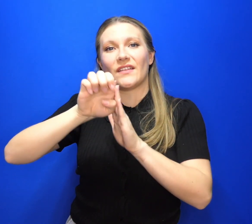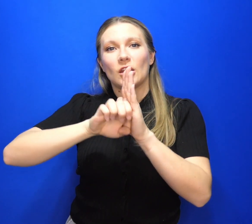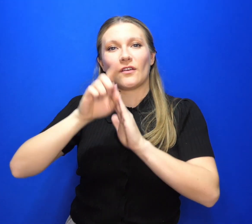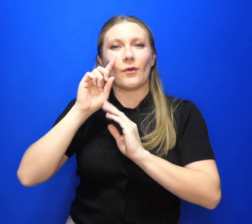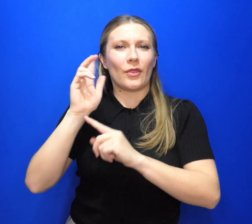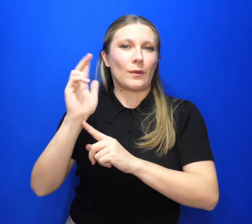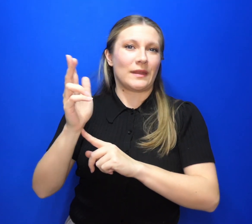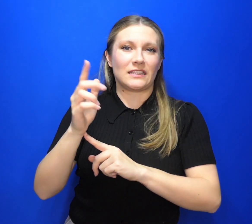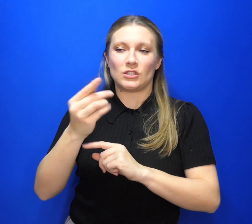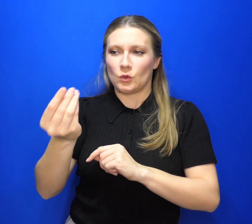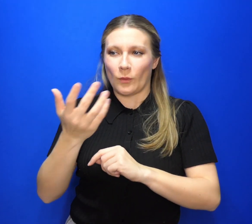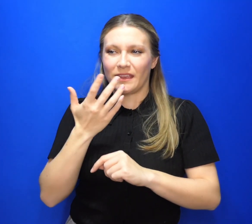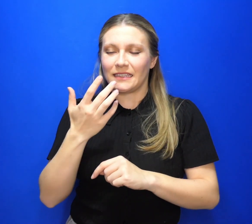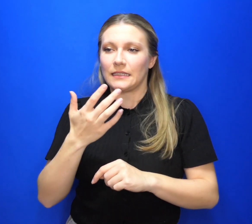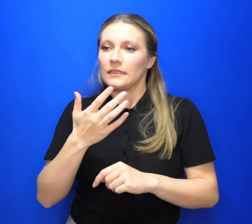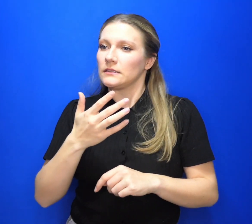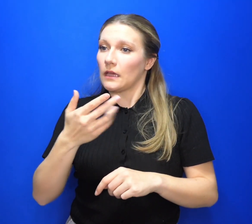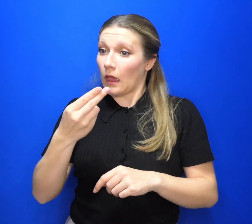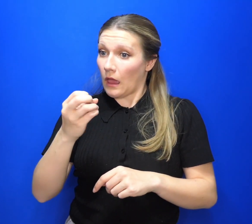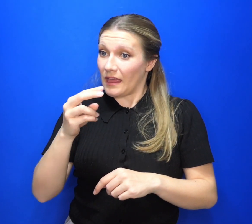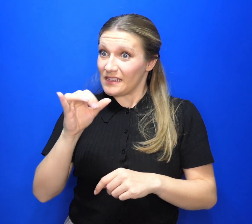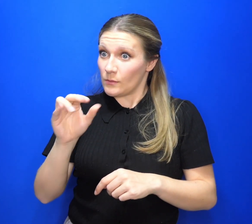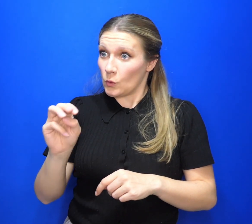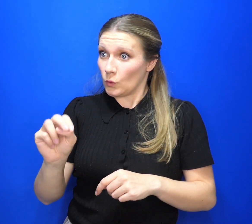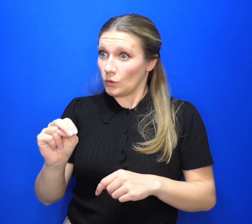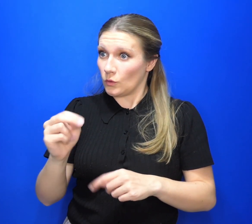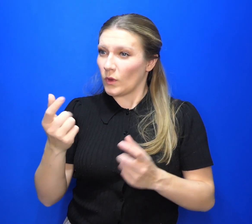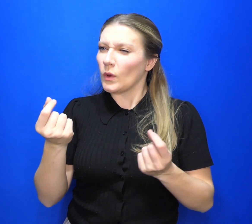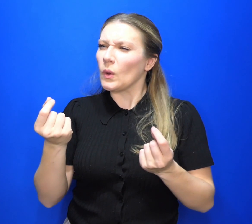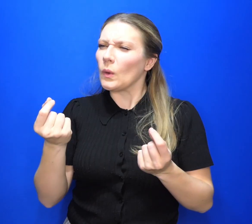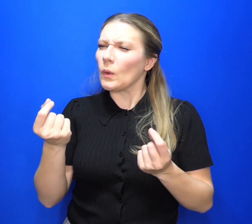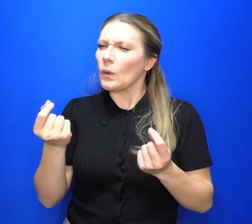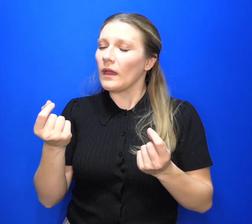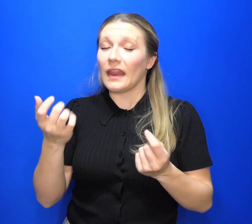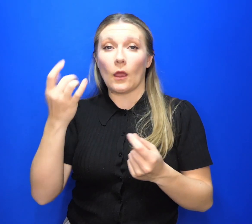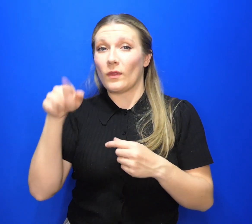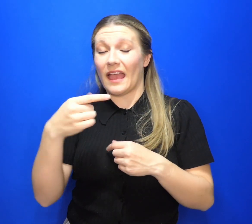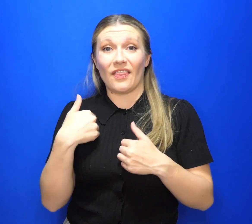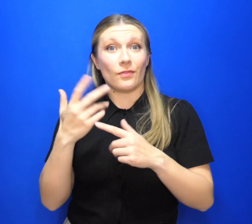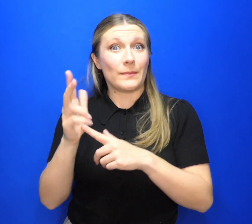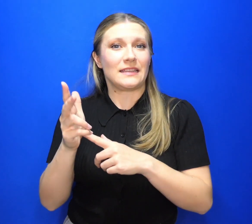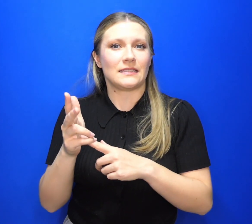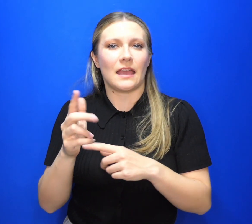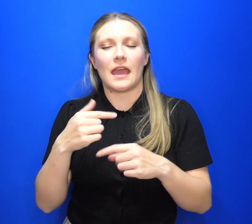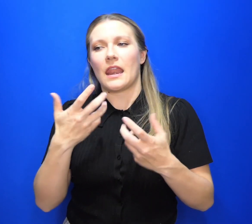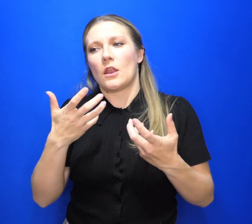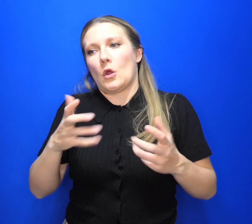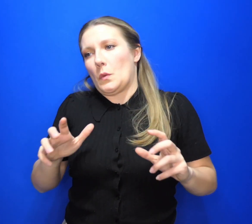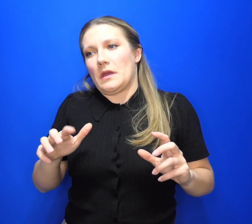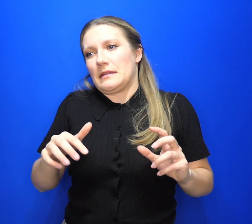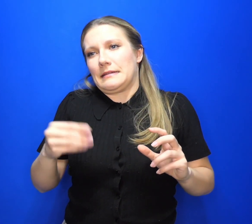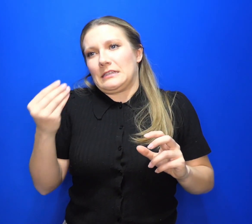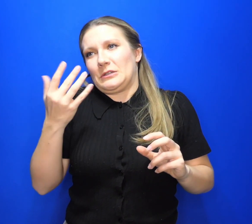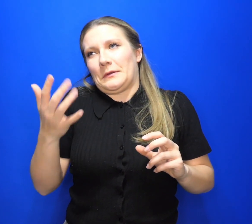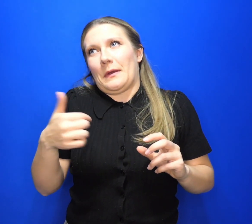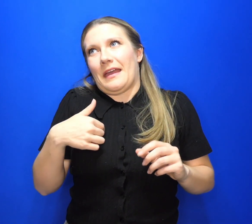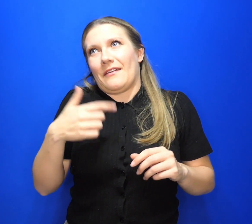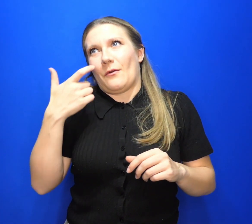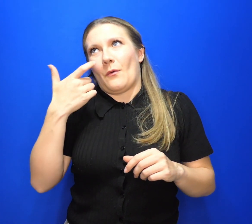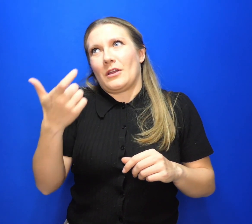3 minutes and you said to me, Scott, honeymooning, what do I do? I think, and I don't want to give away that I've watched more than one season of Big Brother,